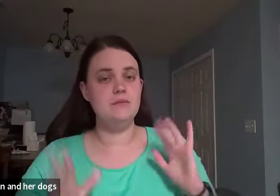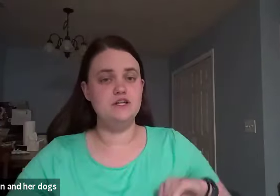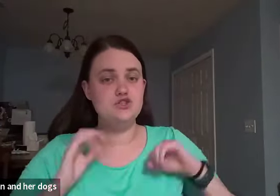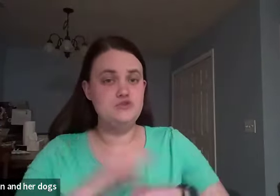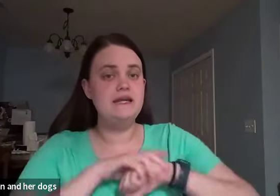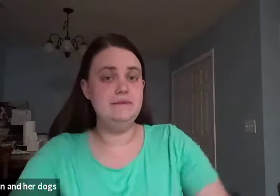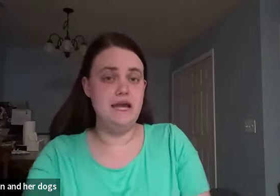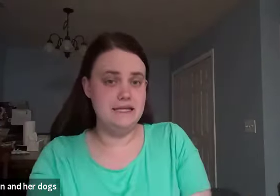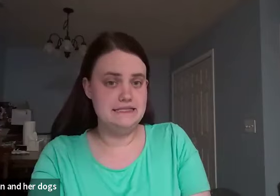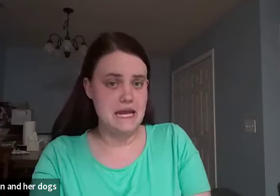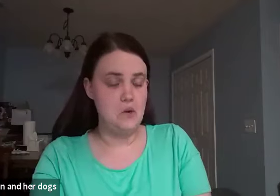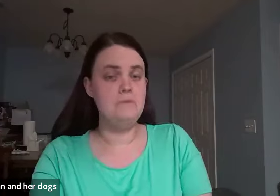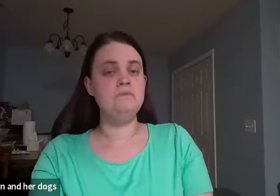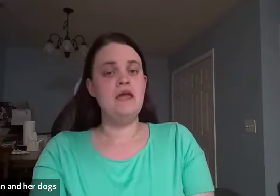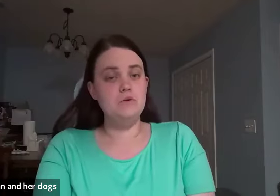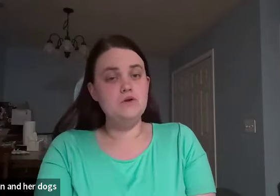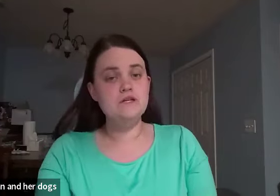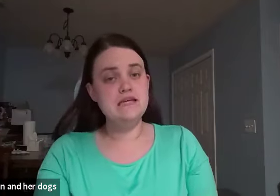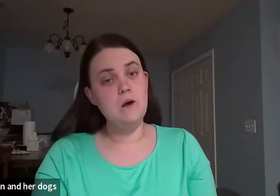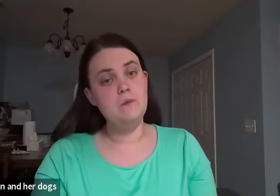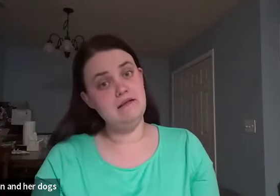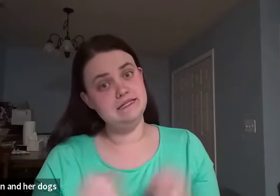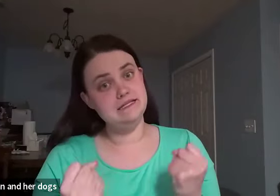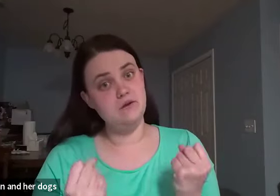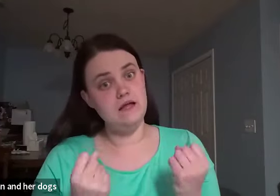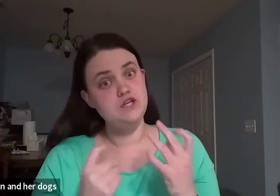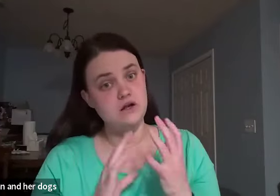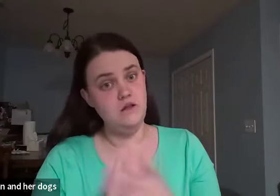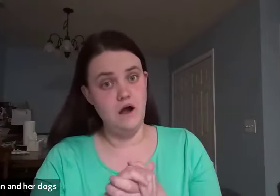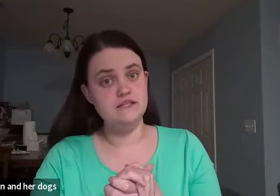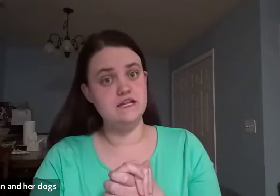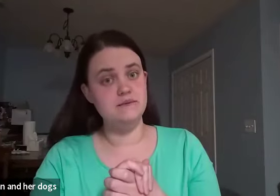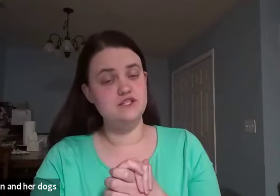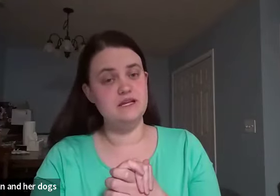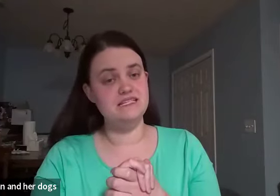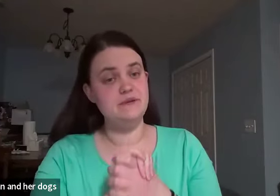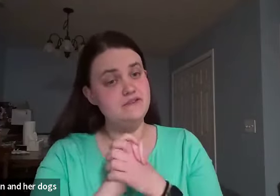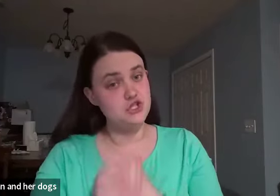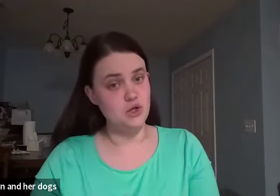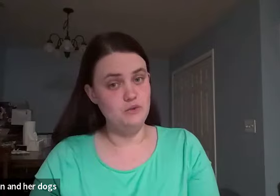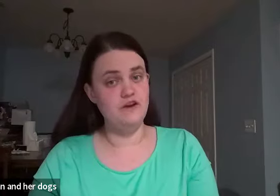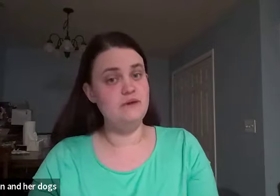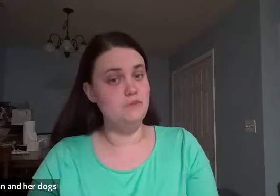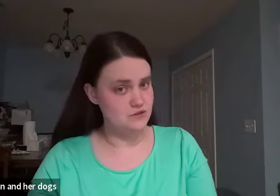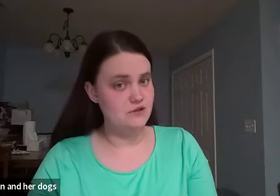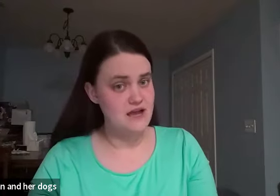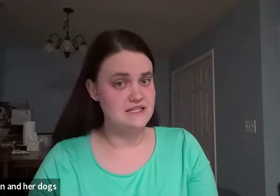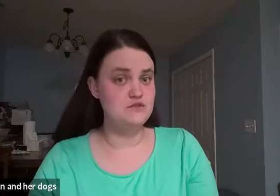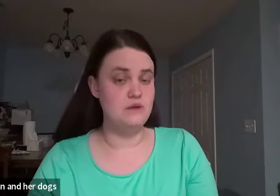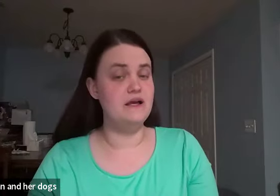I'm going to try to keep my hands down. I don't know if you can tell, but I like to sign while I talk a lot. And so it is a bit of a struggle. There have been multiple classes where I'm like,